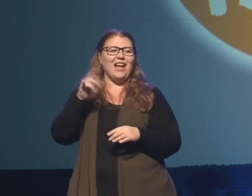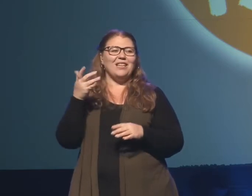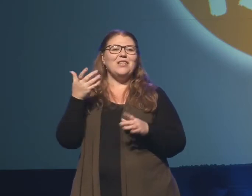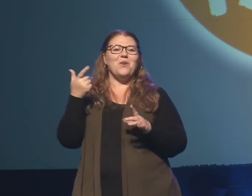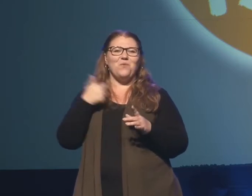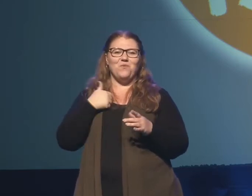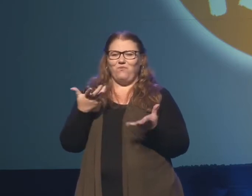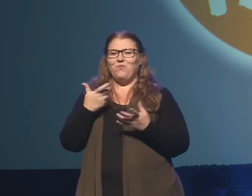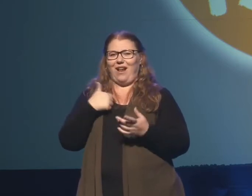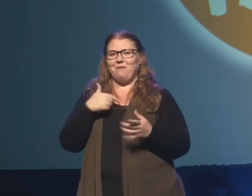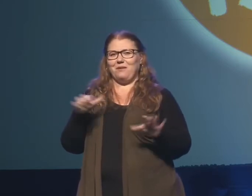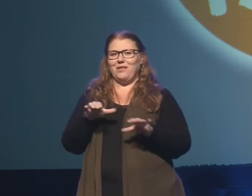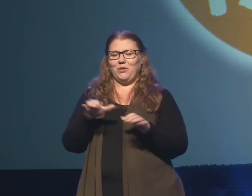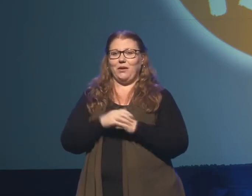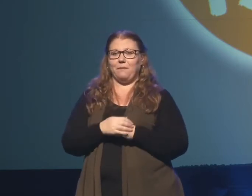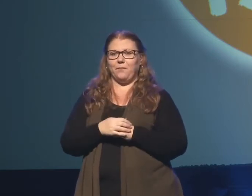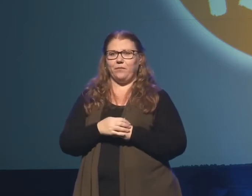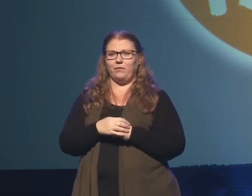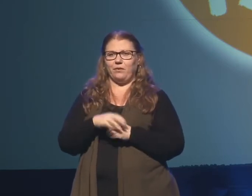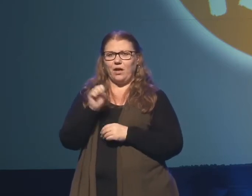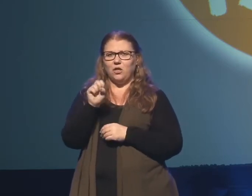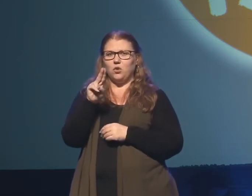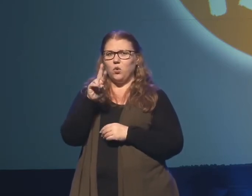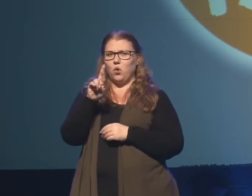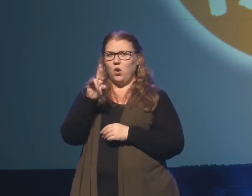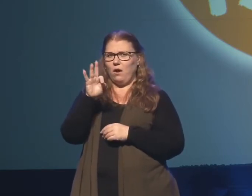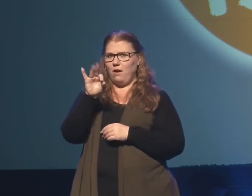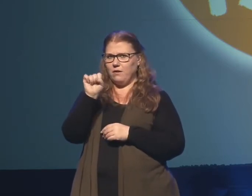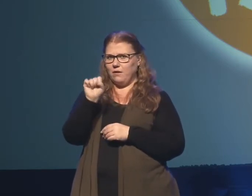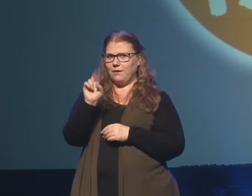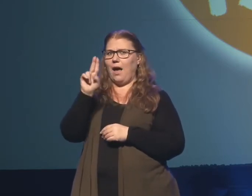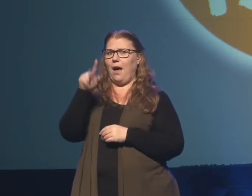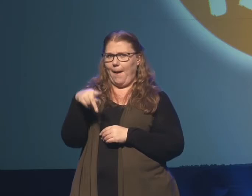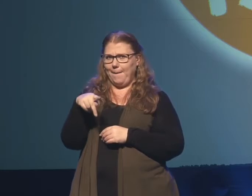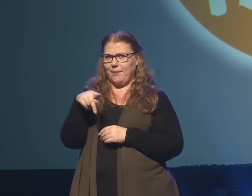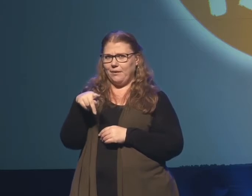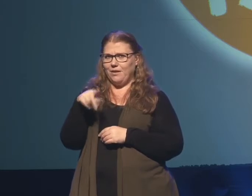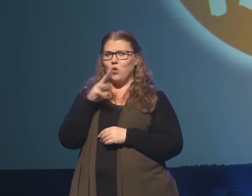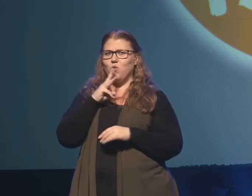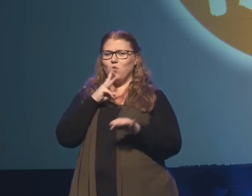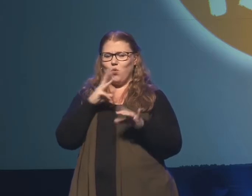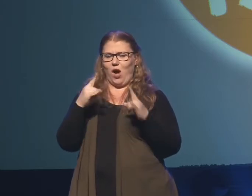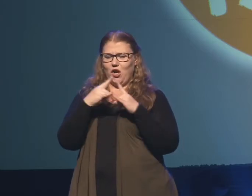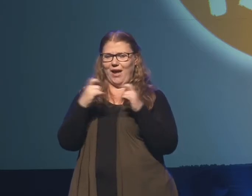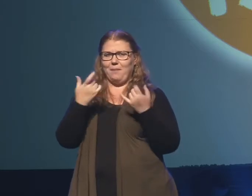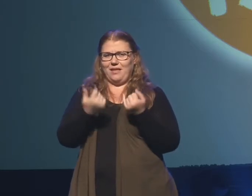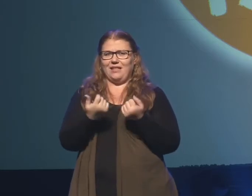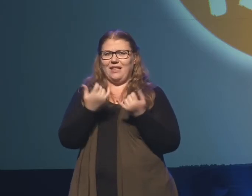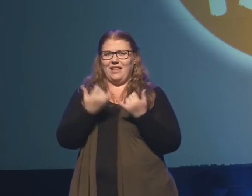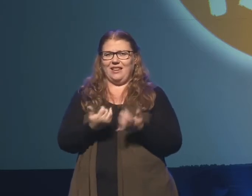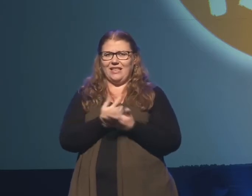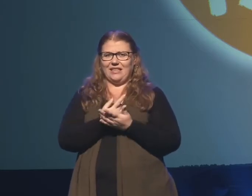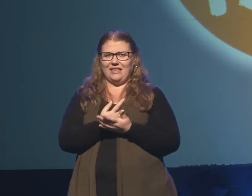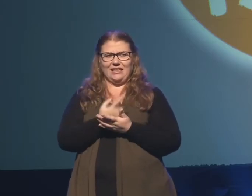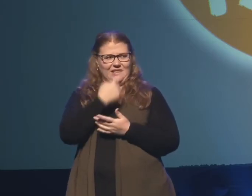be doing. There's a Surfs Up Splash Camp this summer. Figure It Out Week. That's like been my